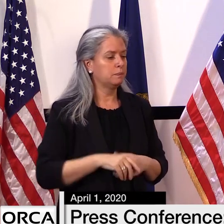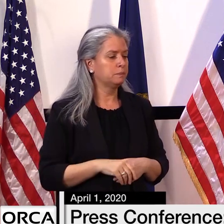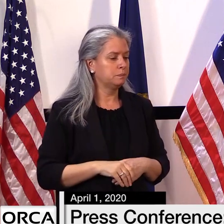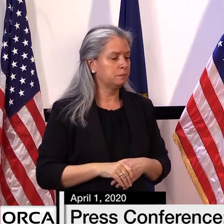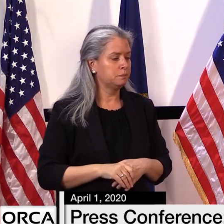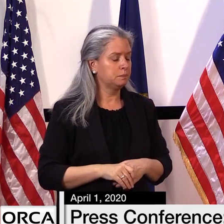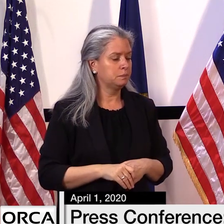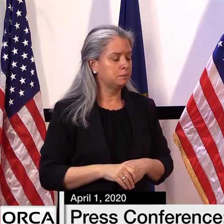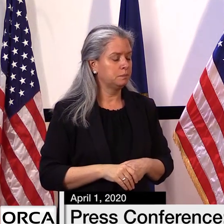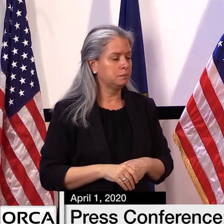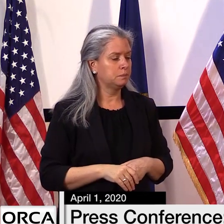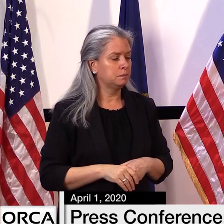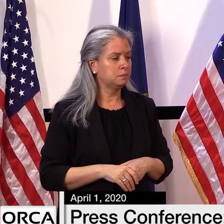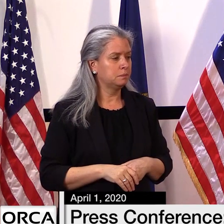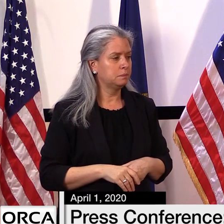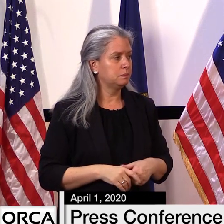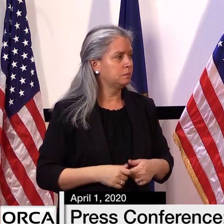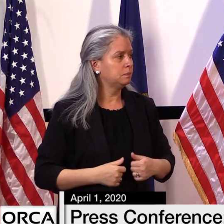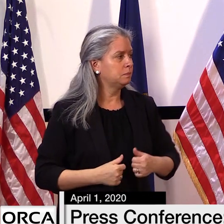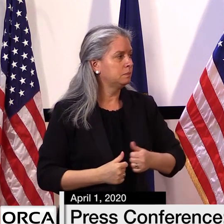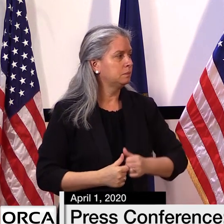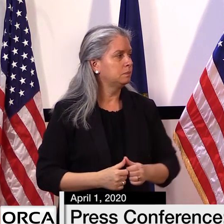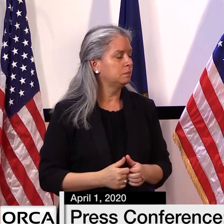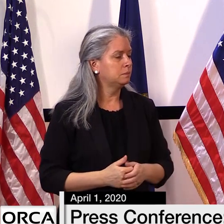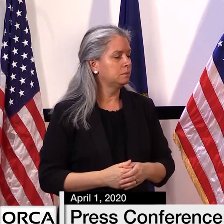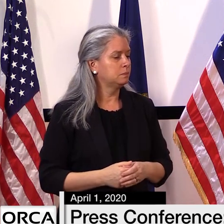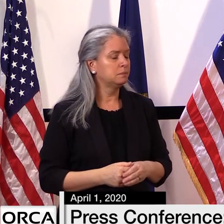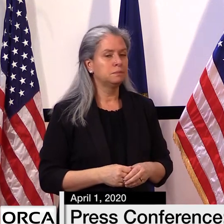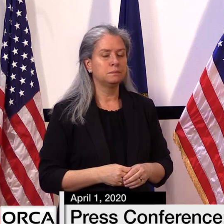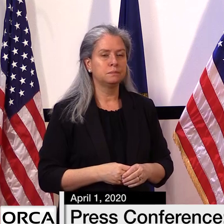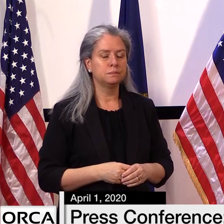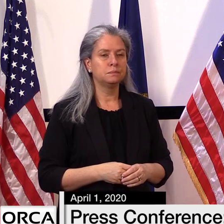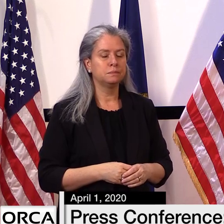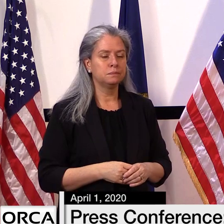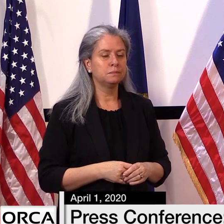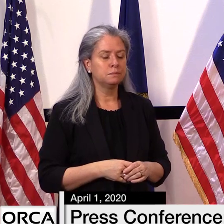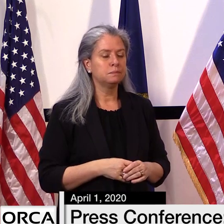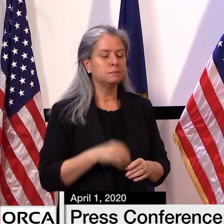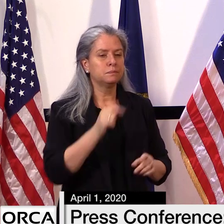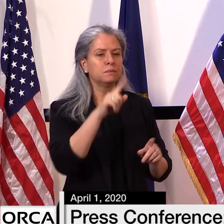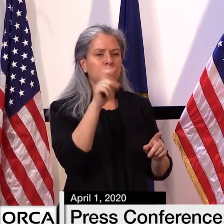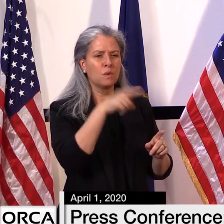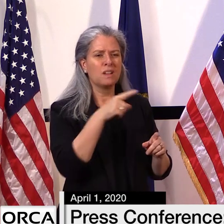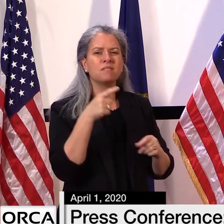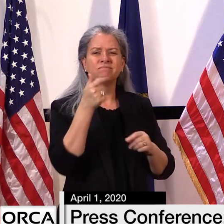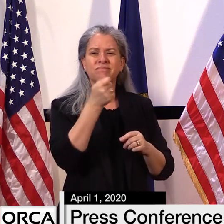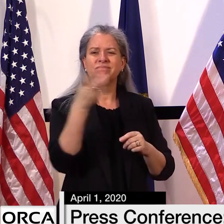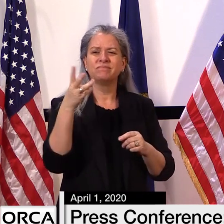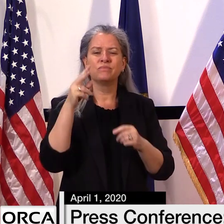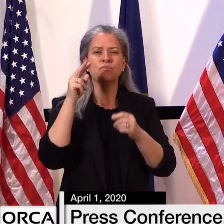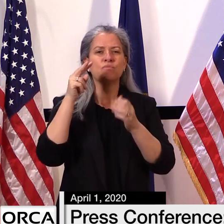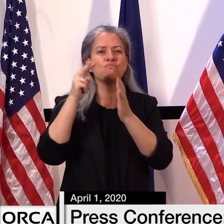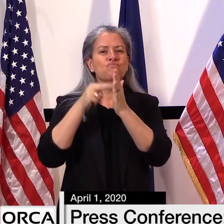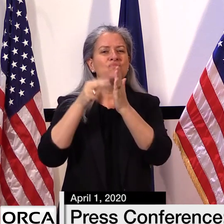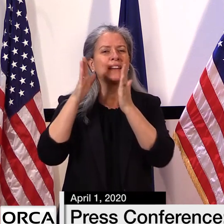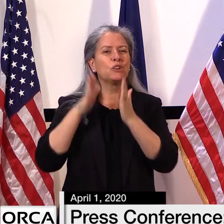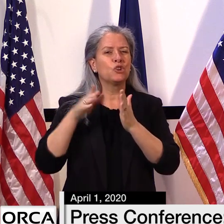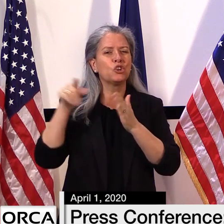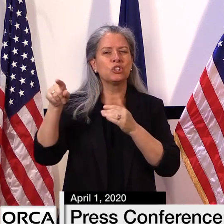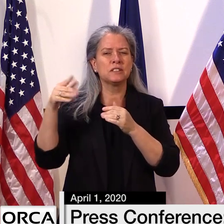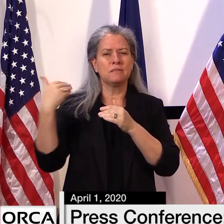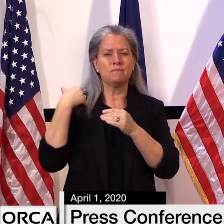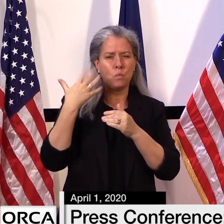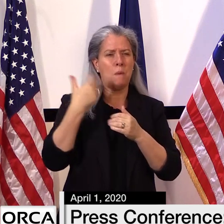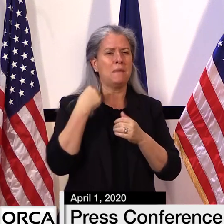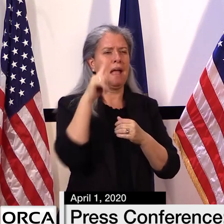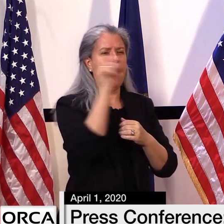Hi, Governor. We've had a couple readers reach out to us, wanted a question asked. The